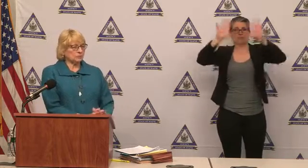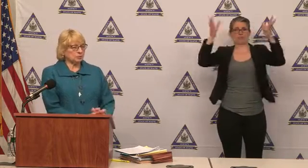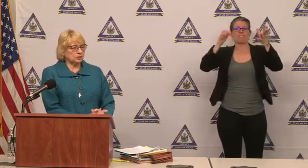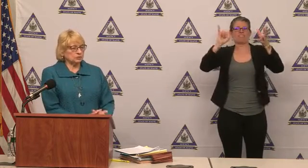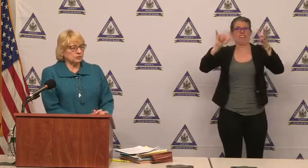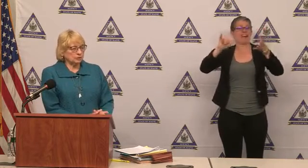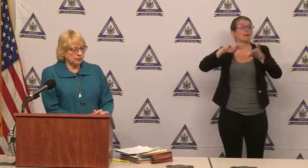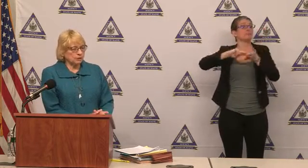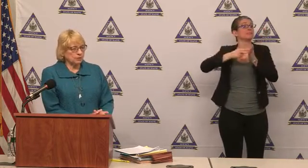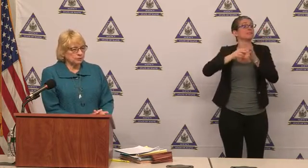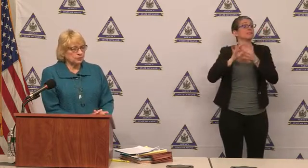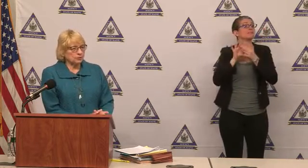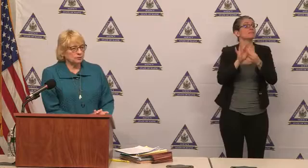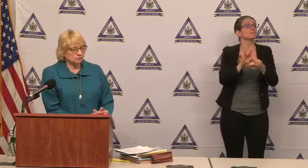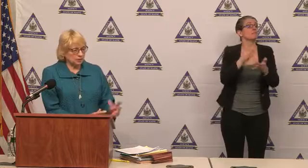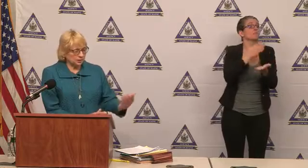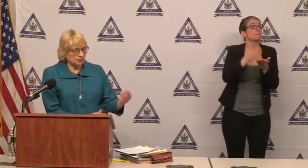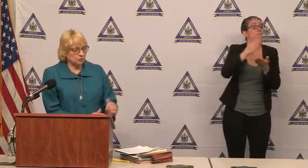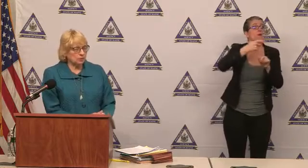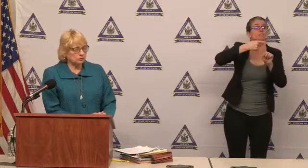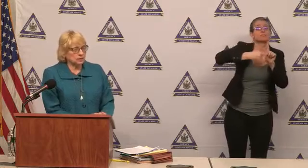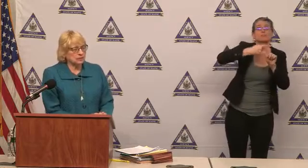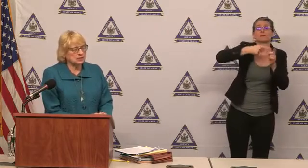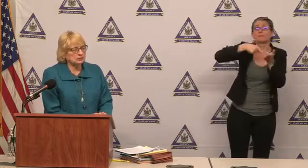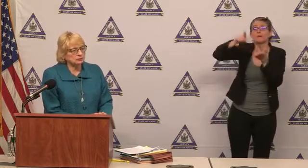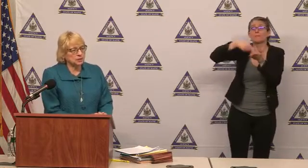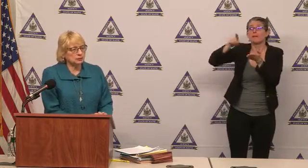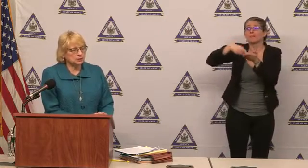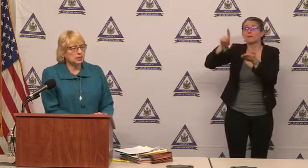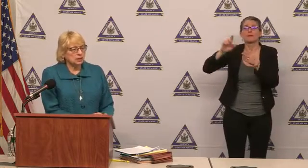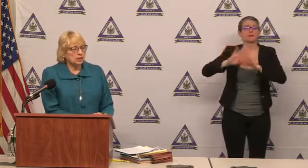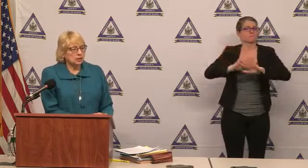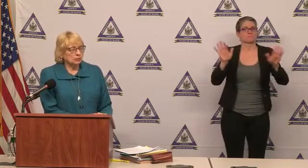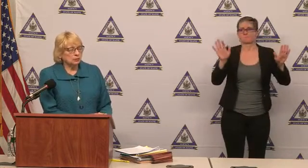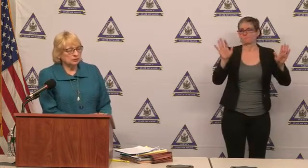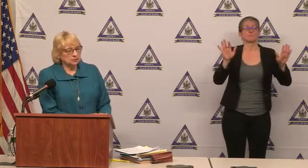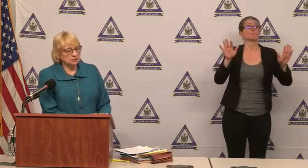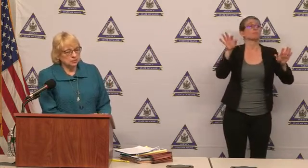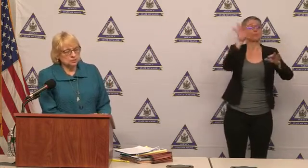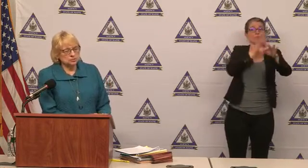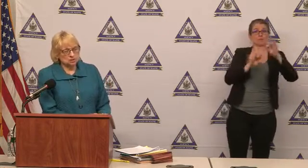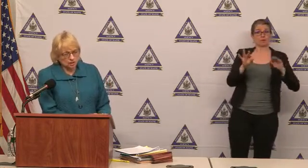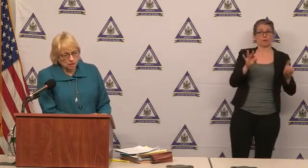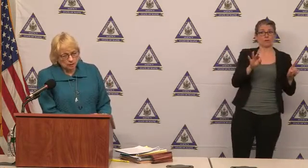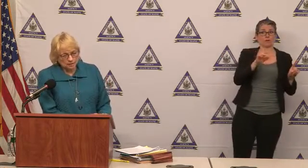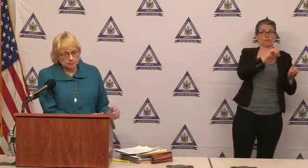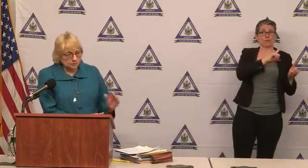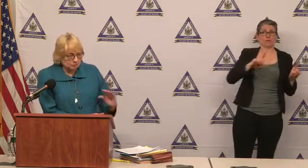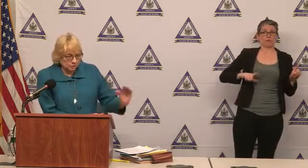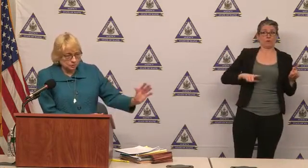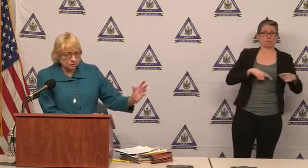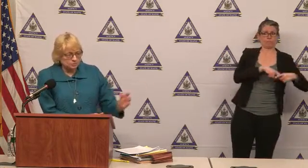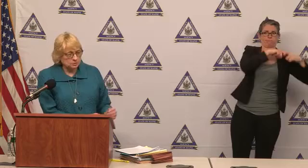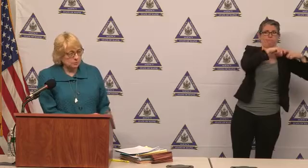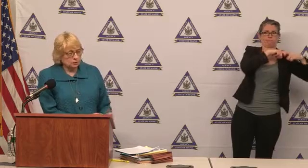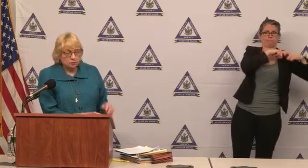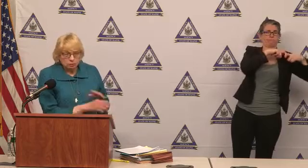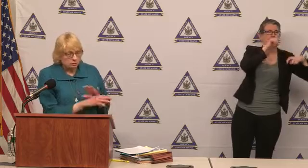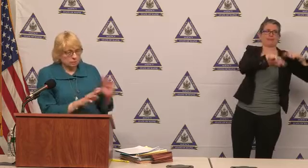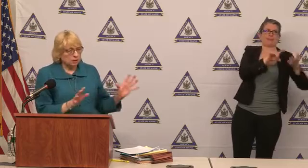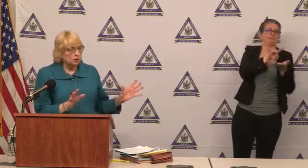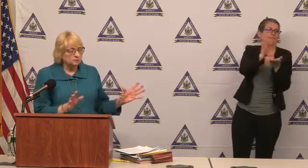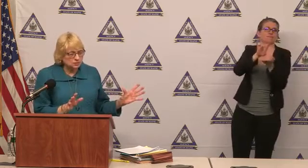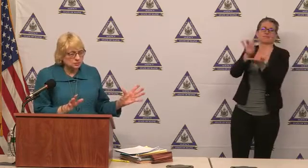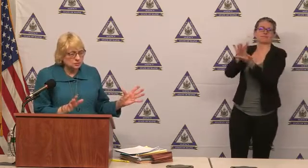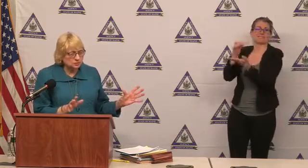them forgiving rent payments related to the COVID-19 virus. I'm looking at evictions and thinking about them in different terms.